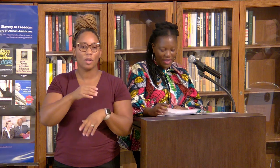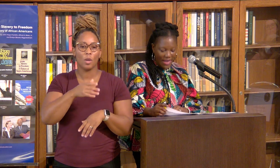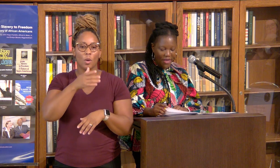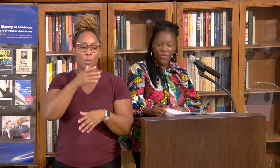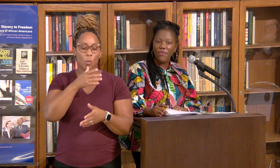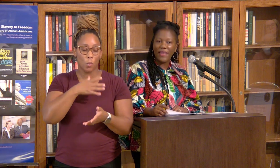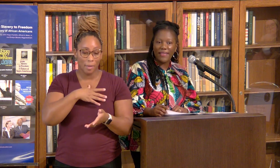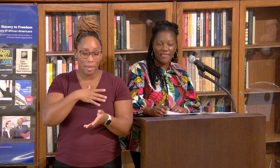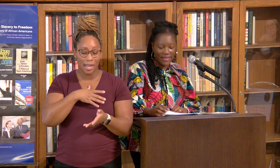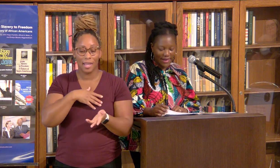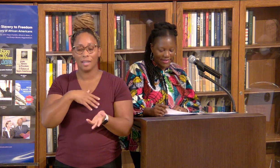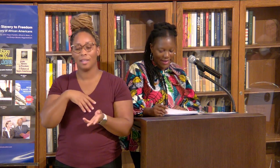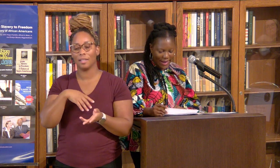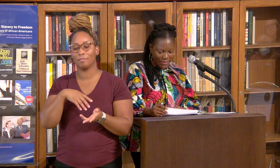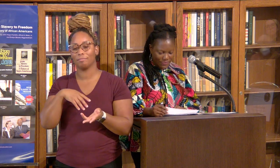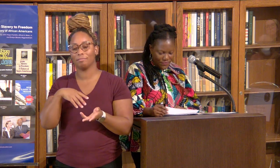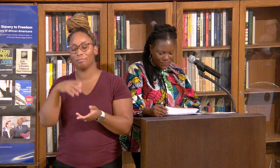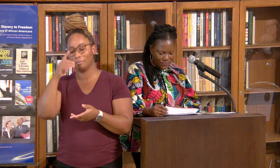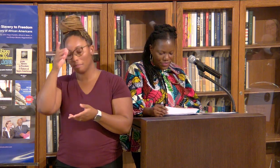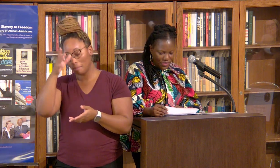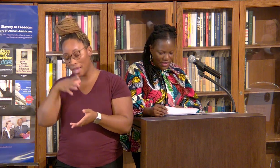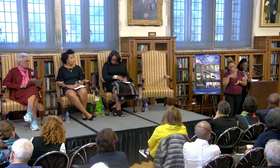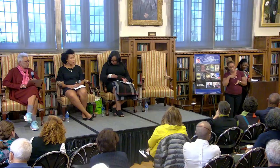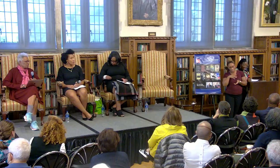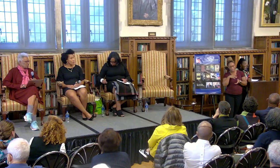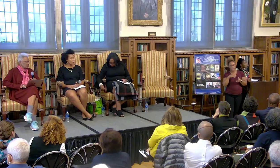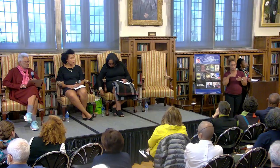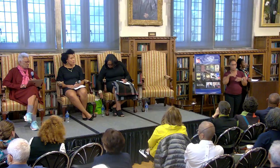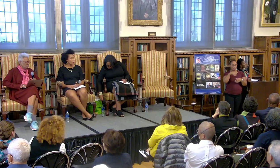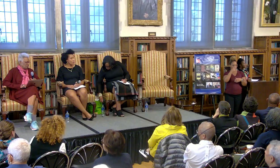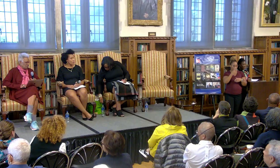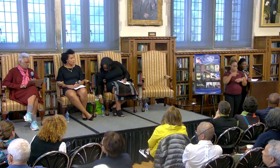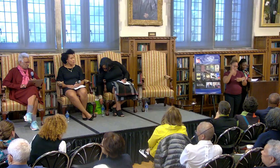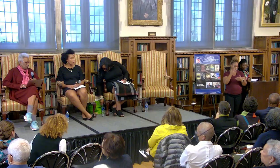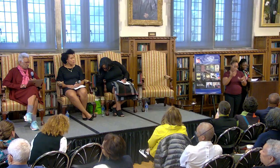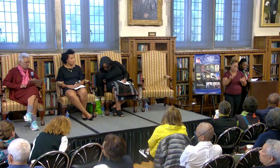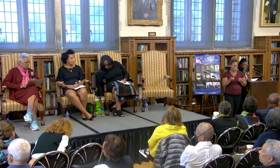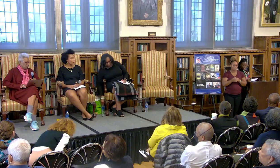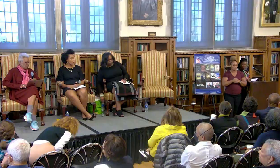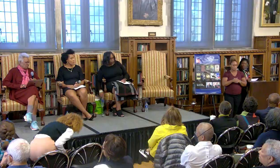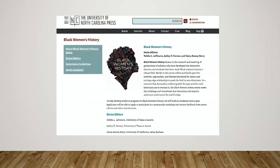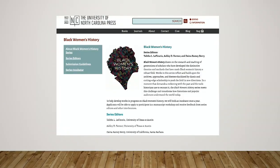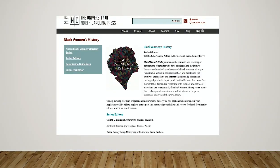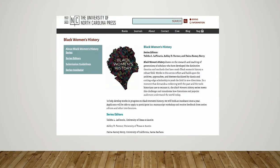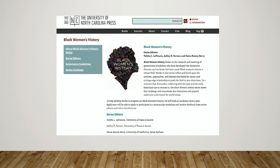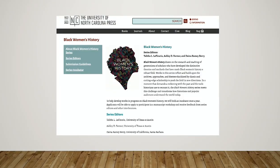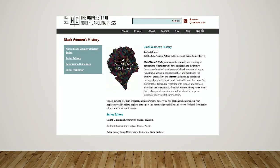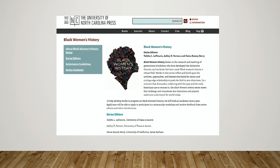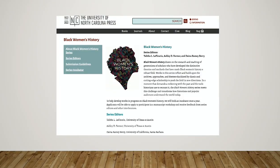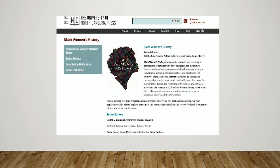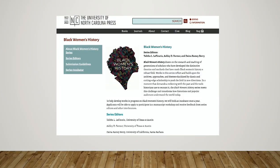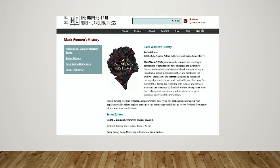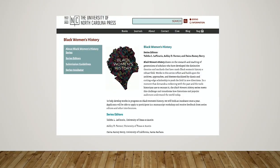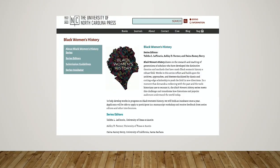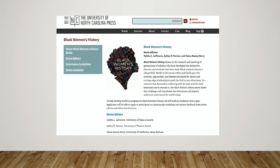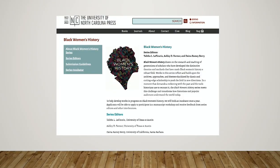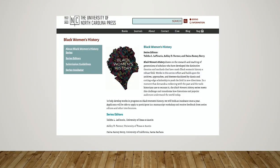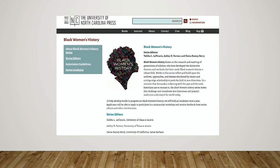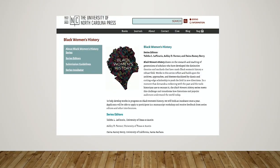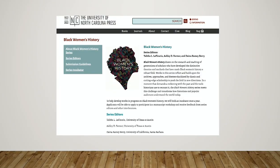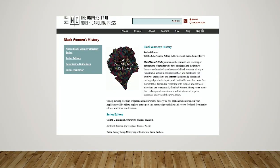racism if you'll advance to the next slide I believe that the state of the field with respect to black women's